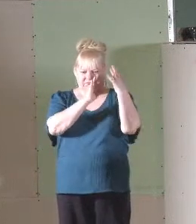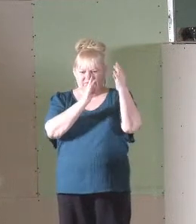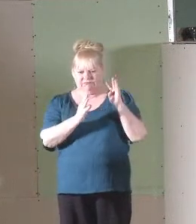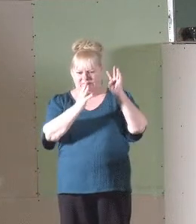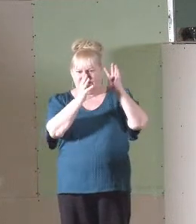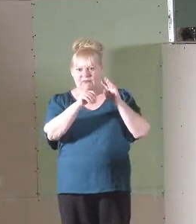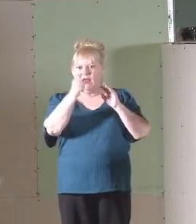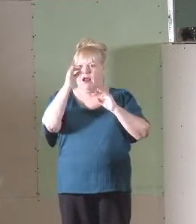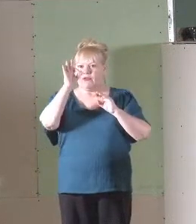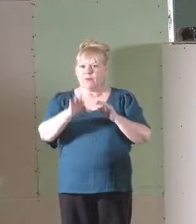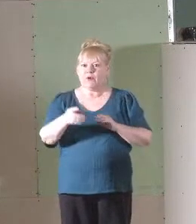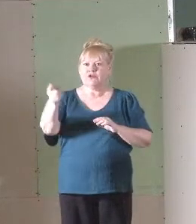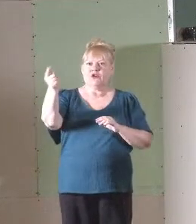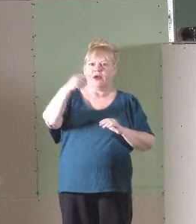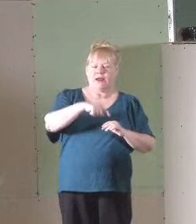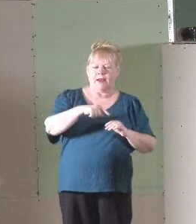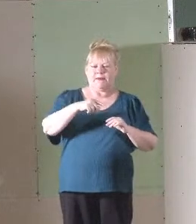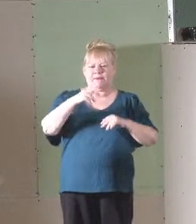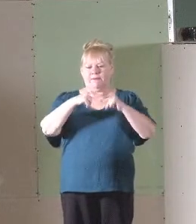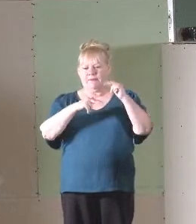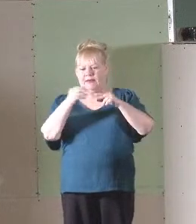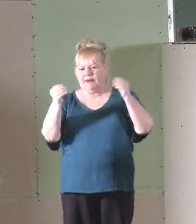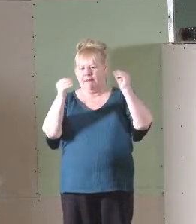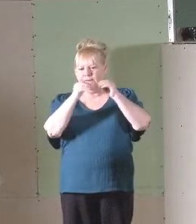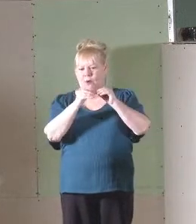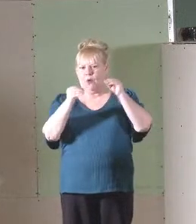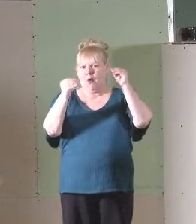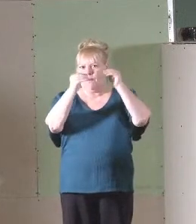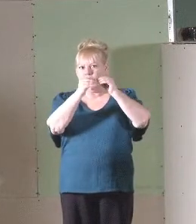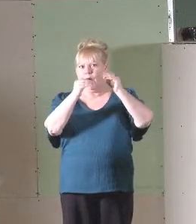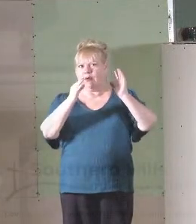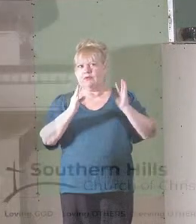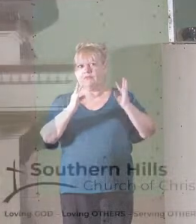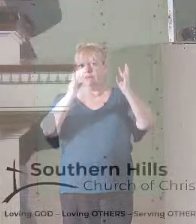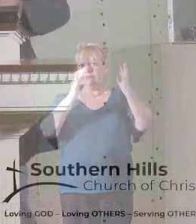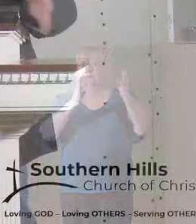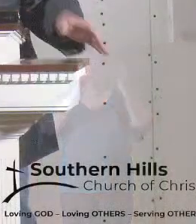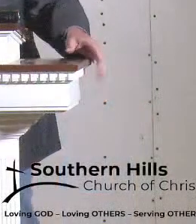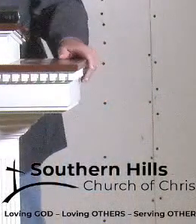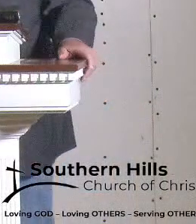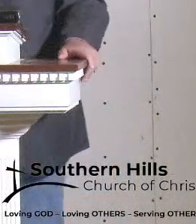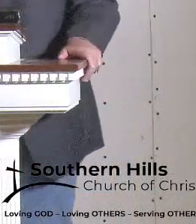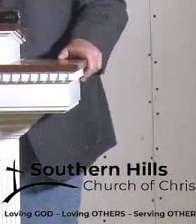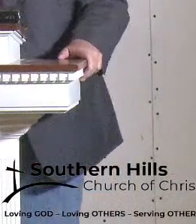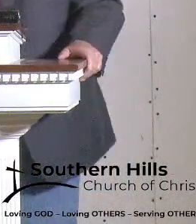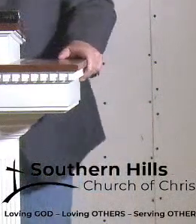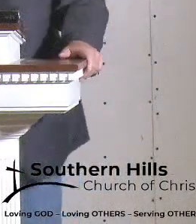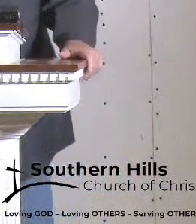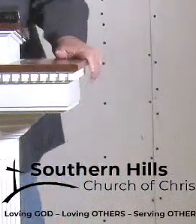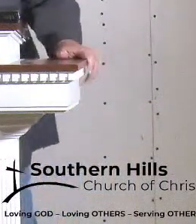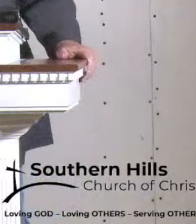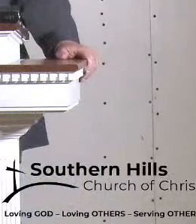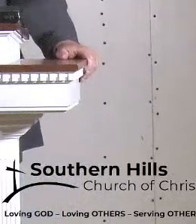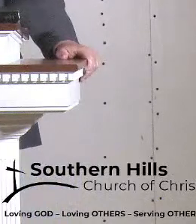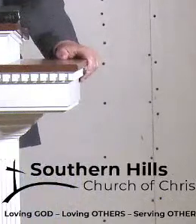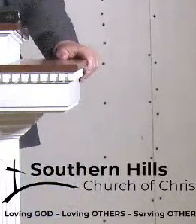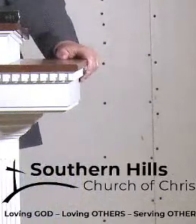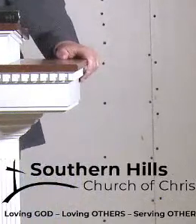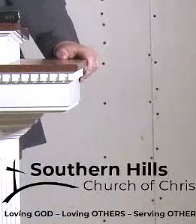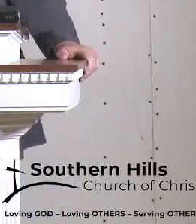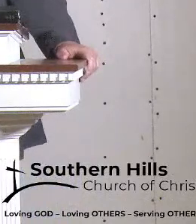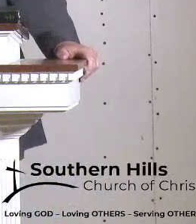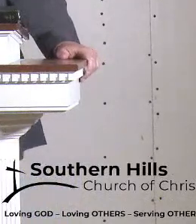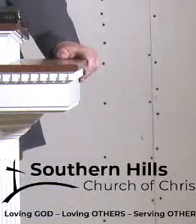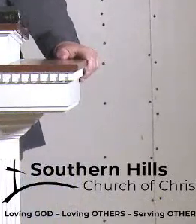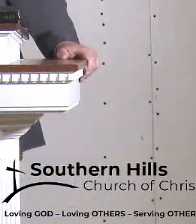Other preachers are coming in and adding to that foundation as well. And Paul warns them, you better be careful